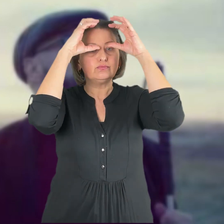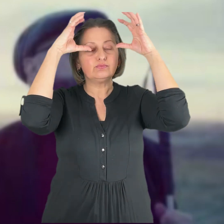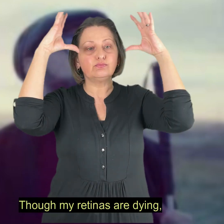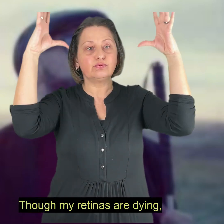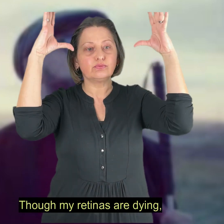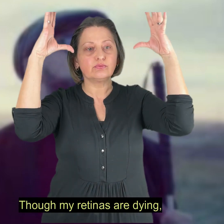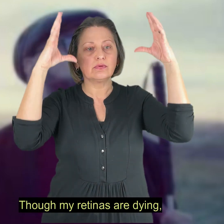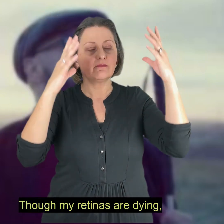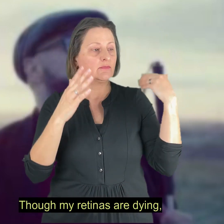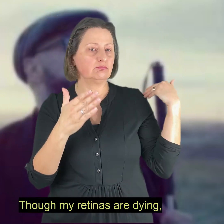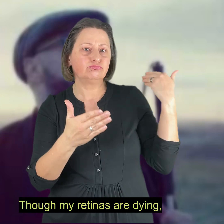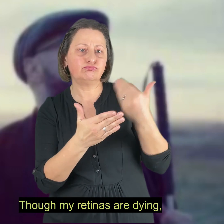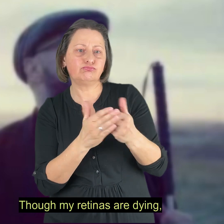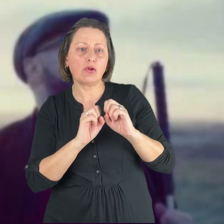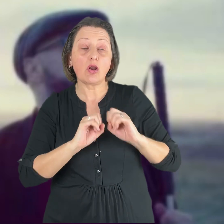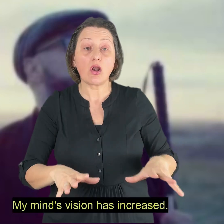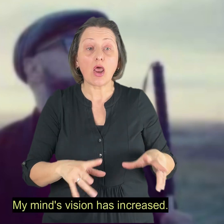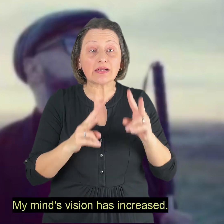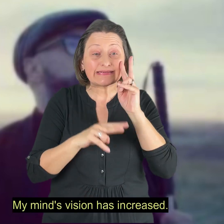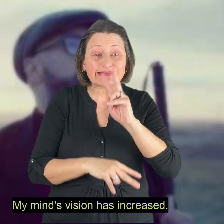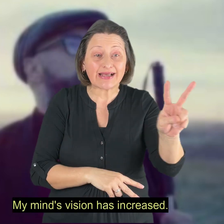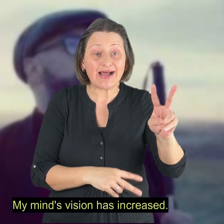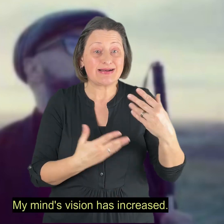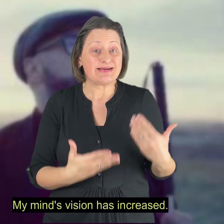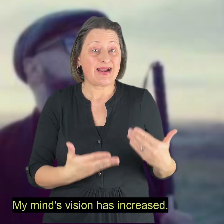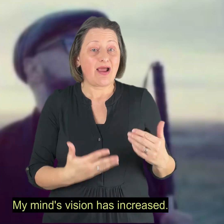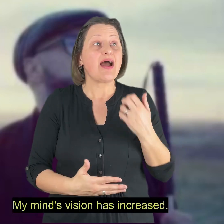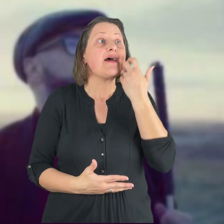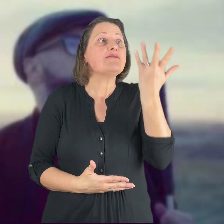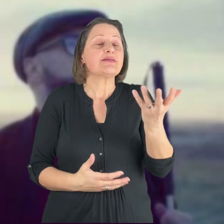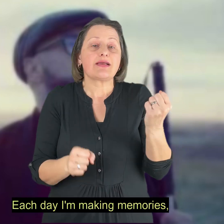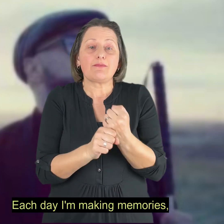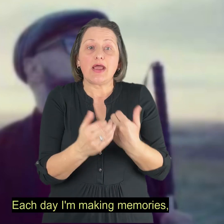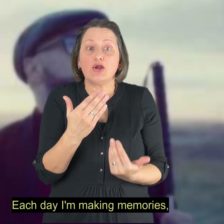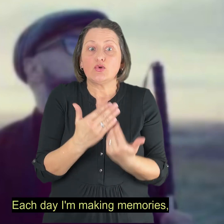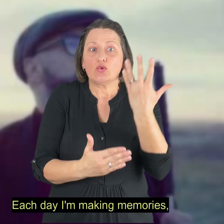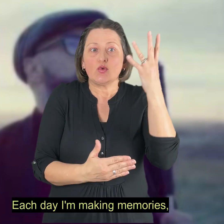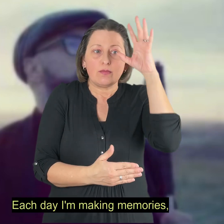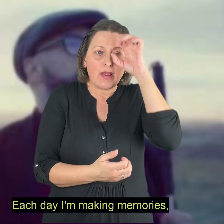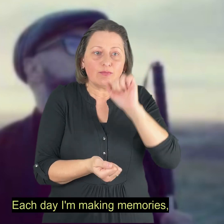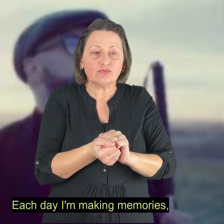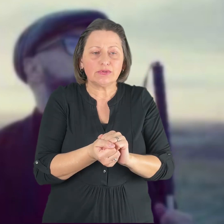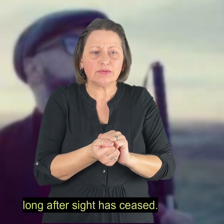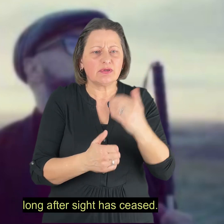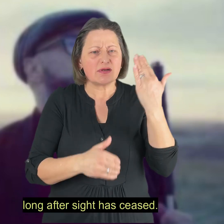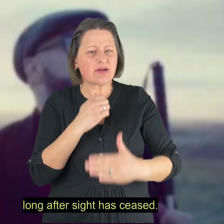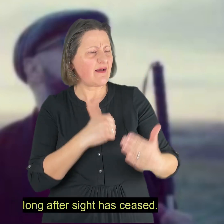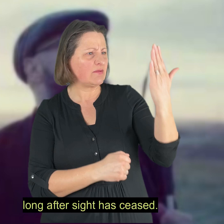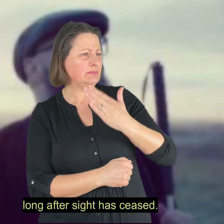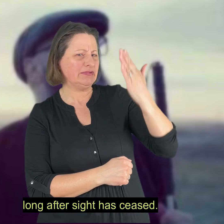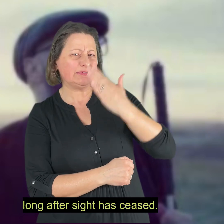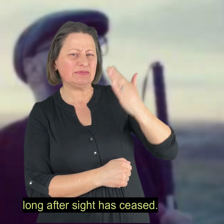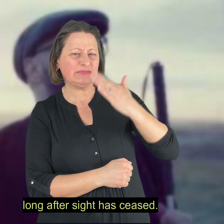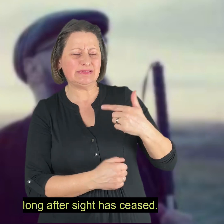plight. Though my retinas are dying, my mind's vision has increased. Each day I'm making memories, long